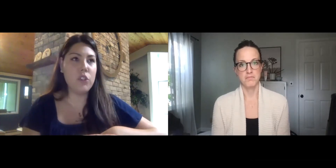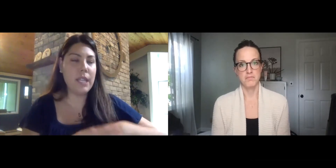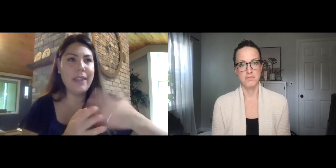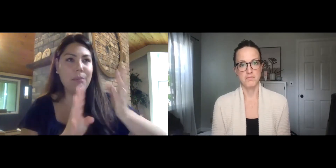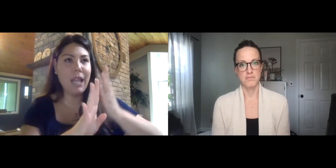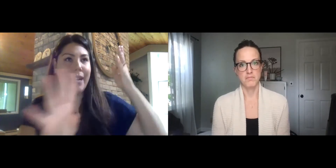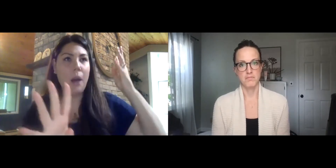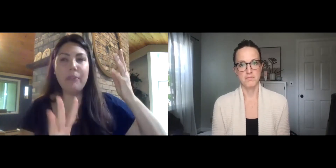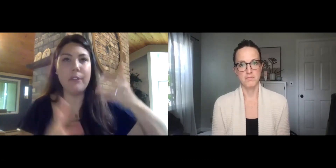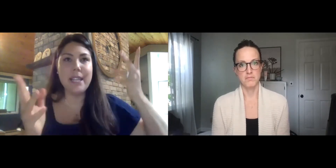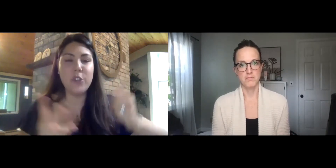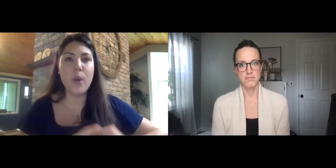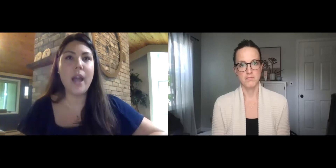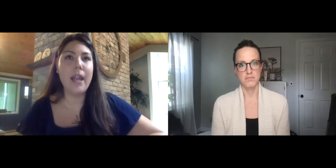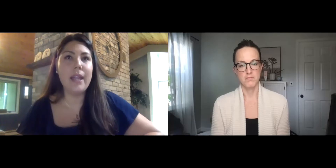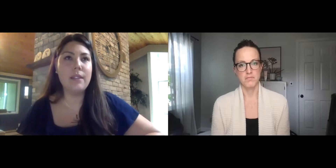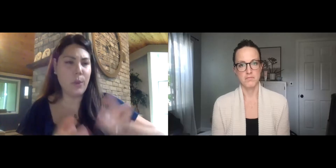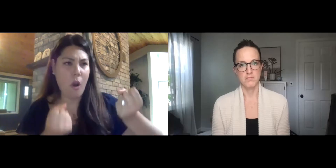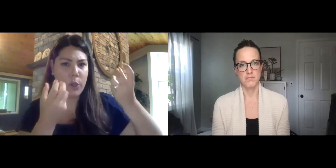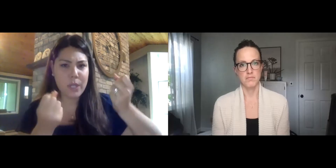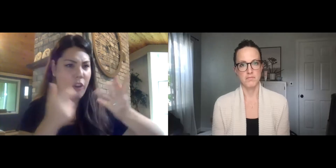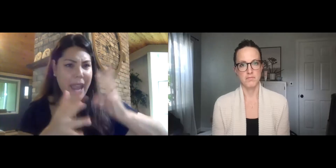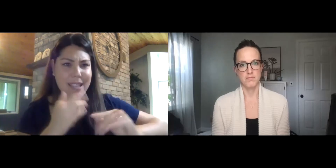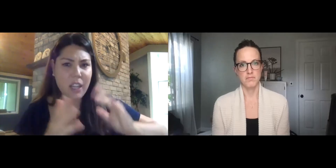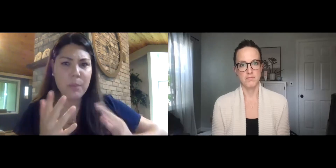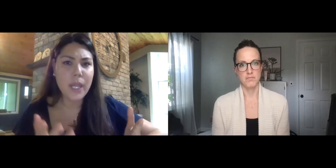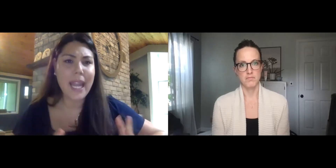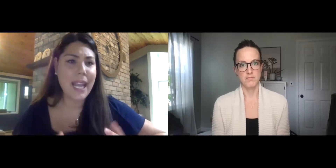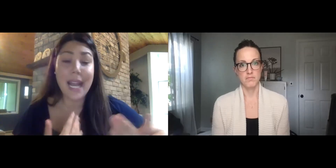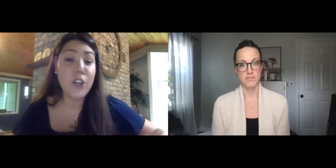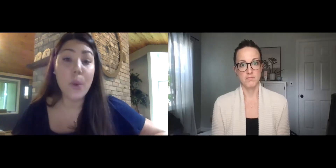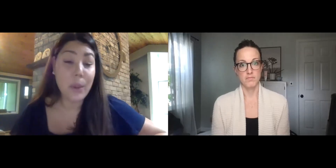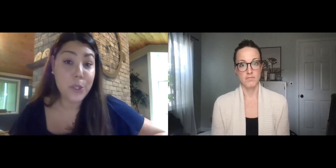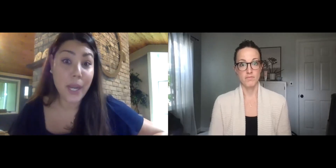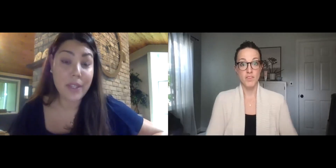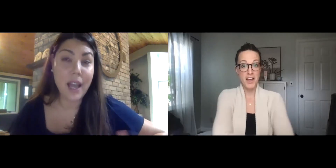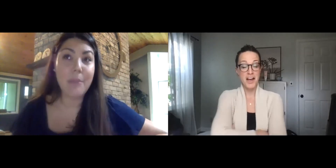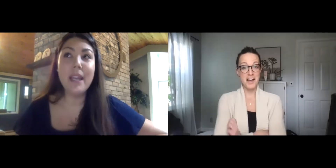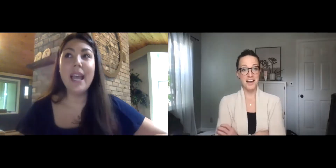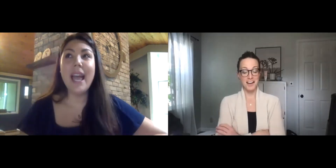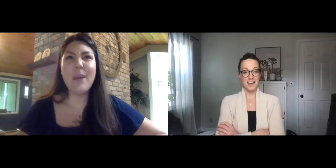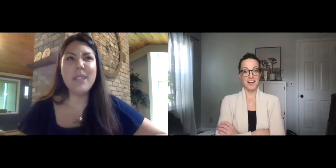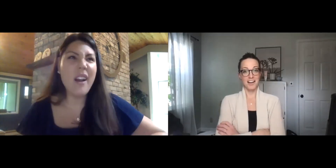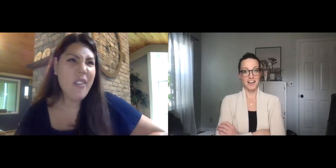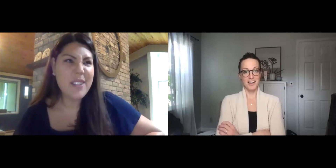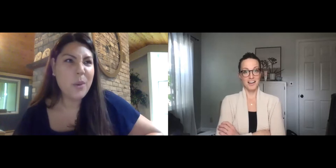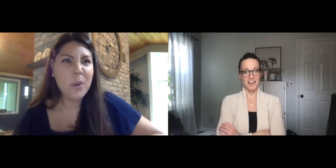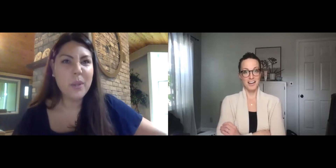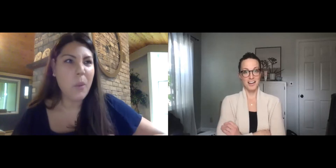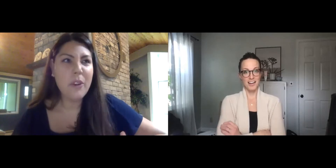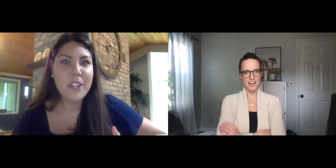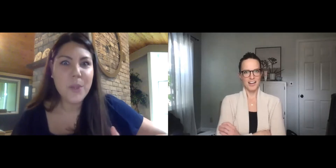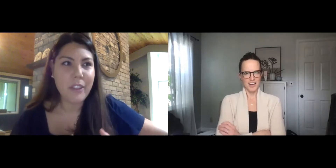remember just seeing them line up for recess or whatnot, and they were all using their hands and communicating, and I didn't know what they were doing at the time. And I was like, oh, that's so